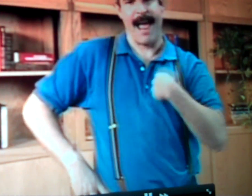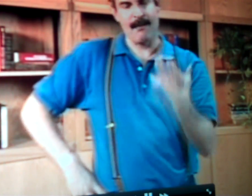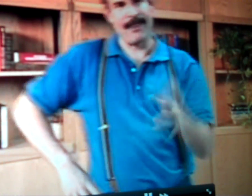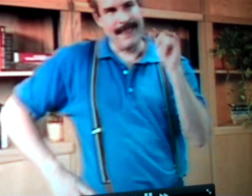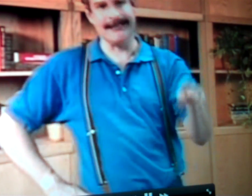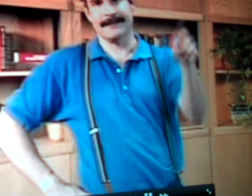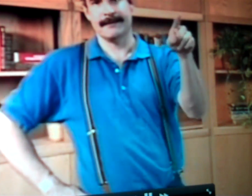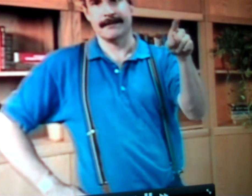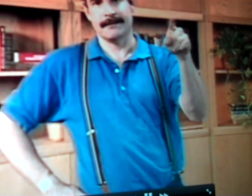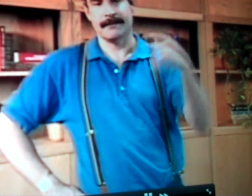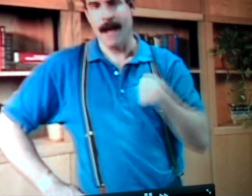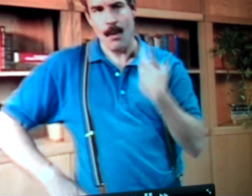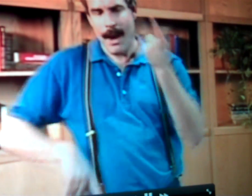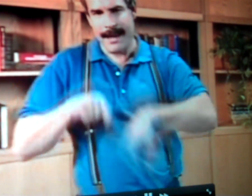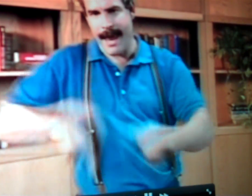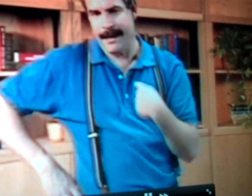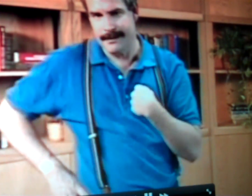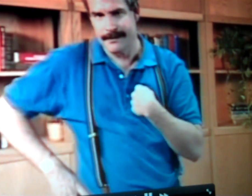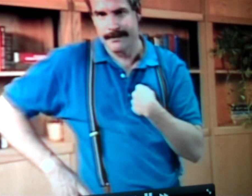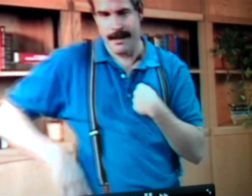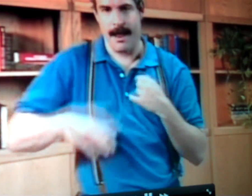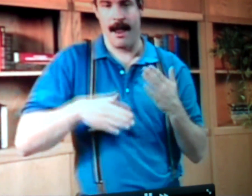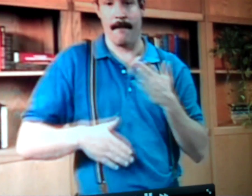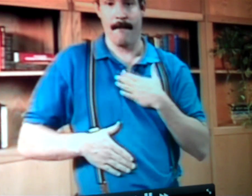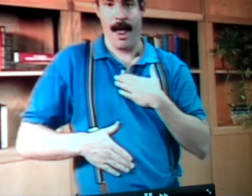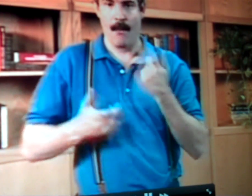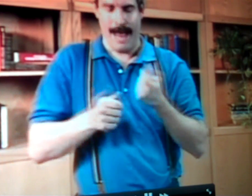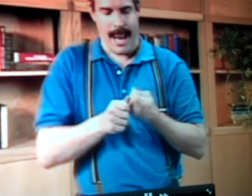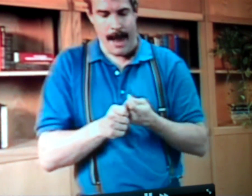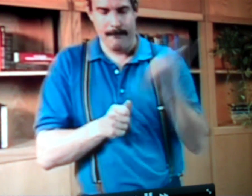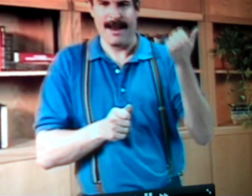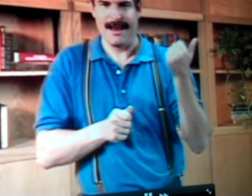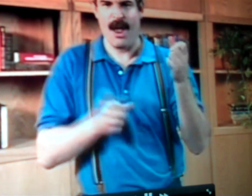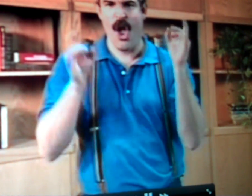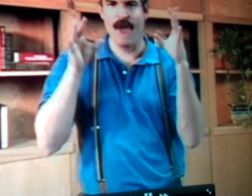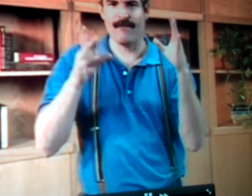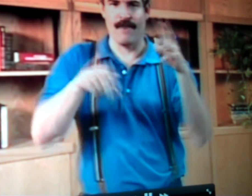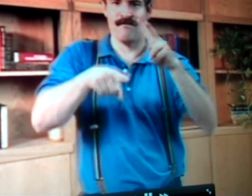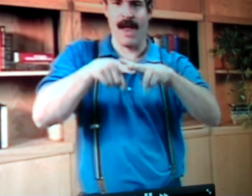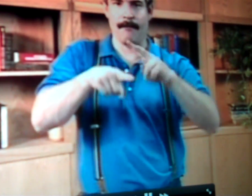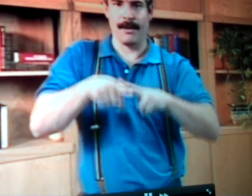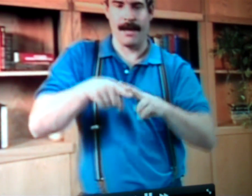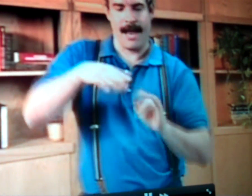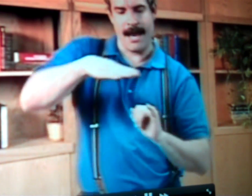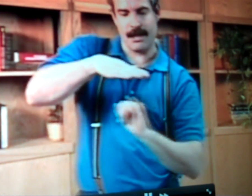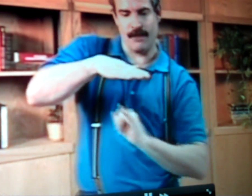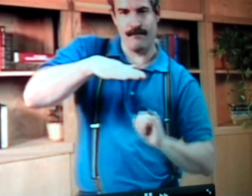When I got to college, I had 3 different professors, and they all helped encourage me to follow after my dreams.